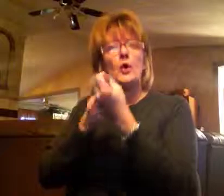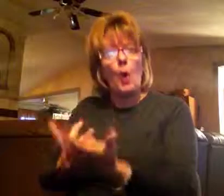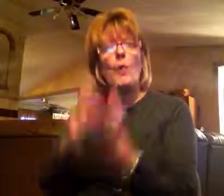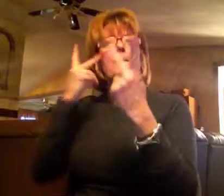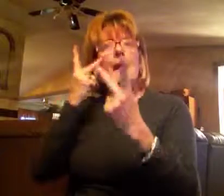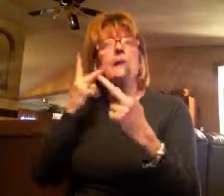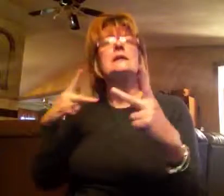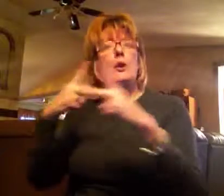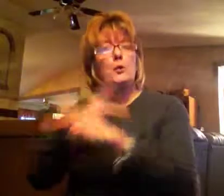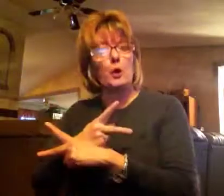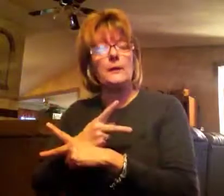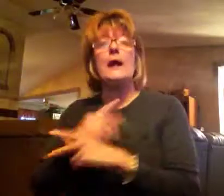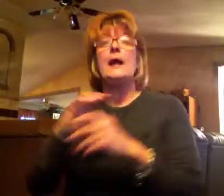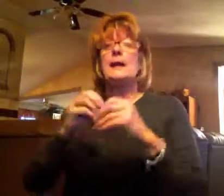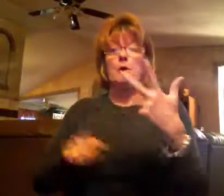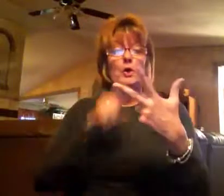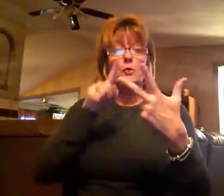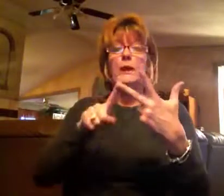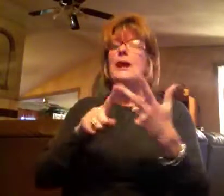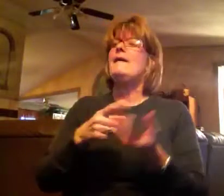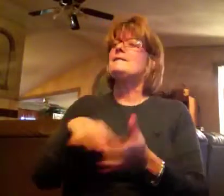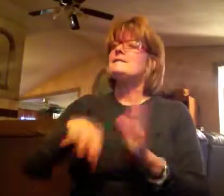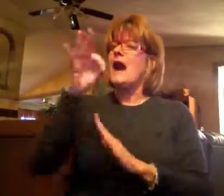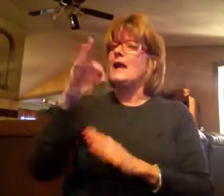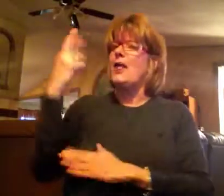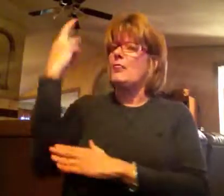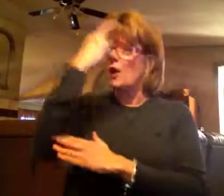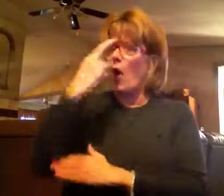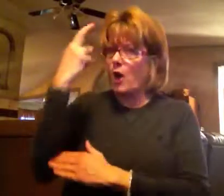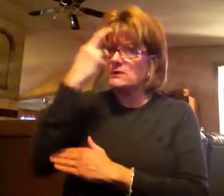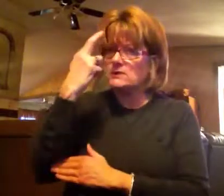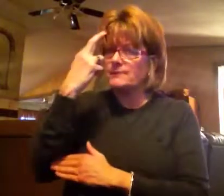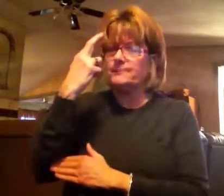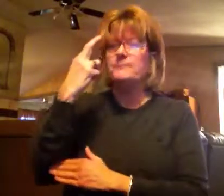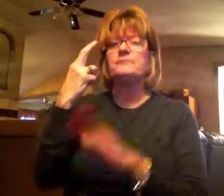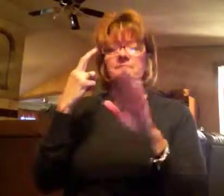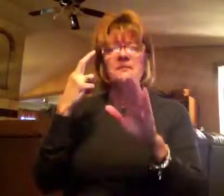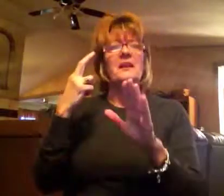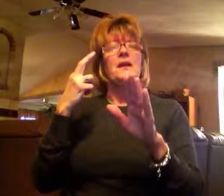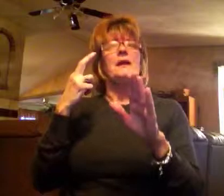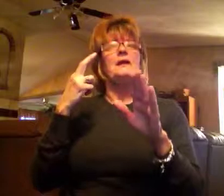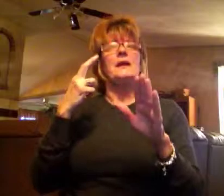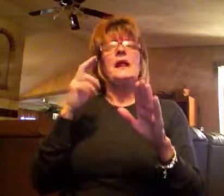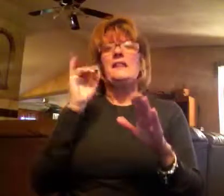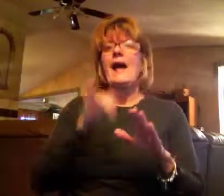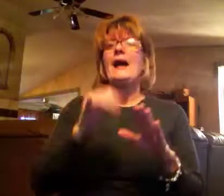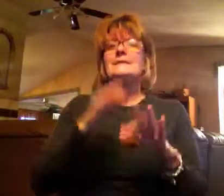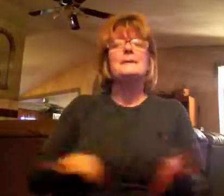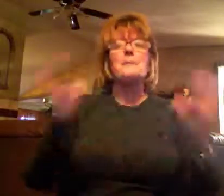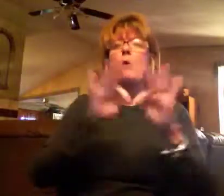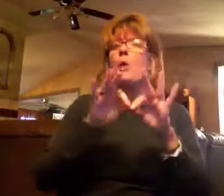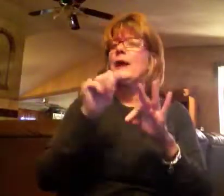is finding the root cause. And the calming down step is perhaps just as important as step 2. Panic attacks